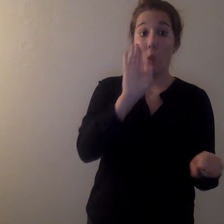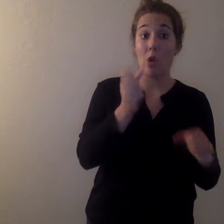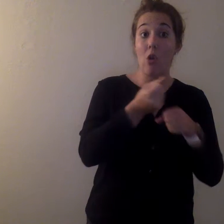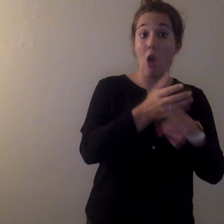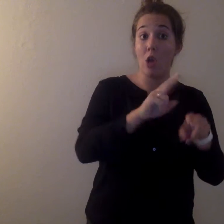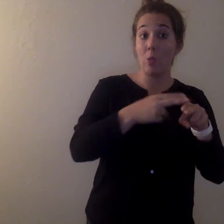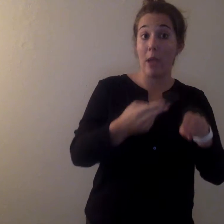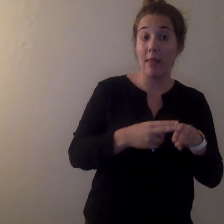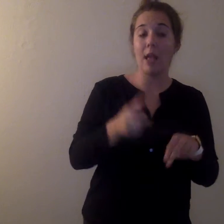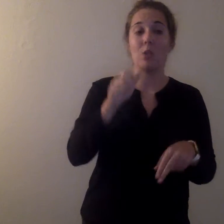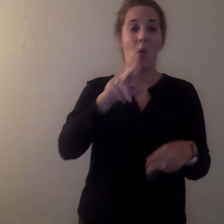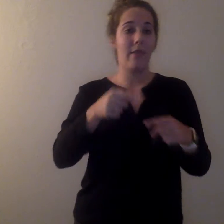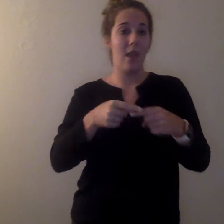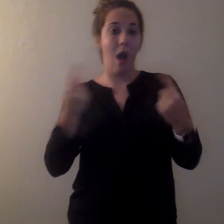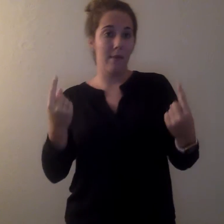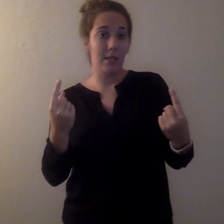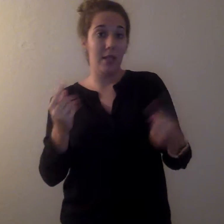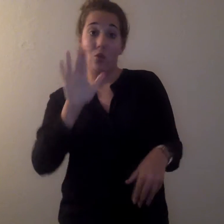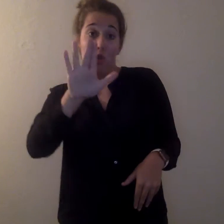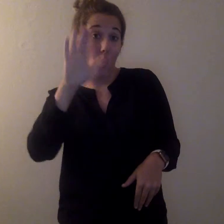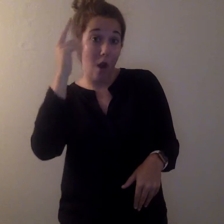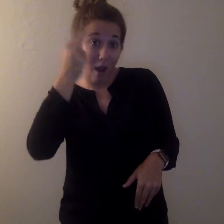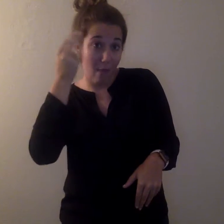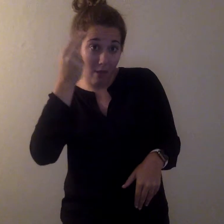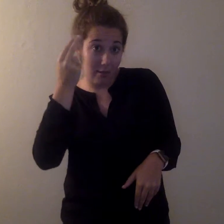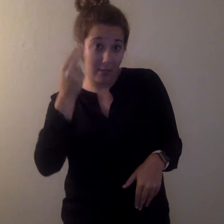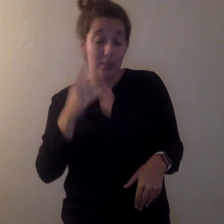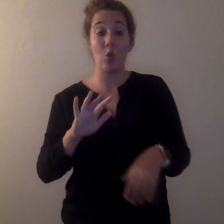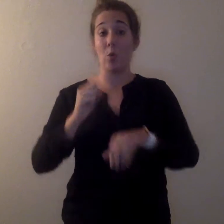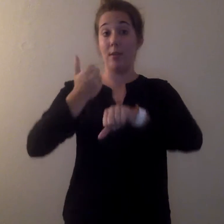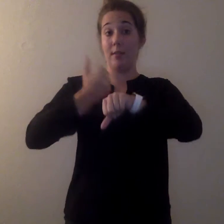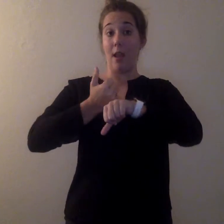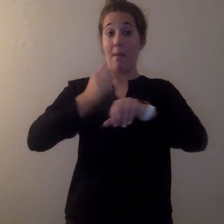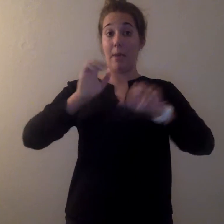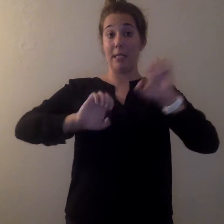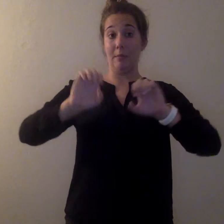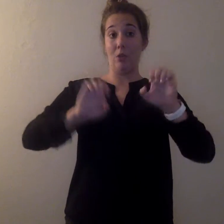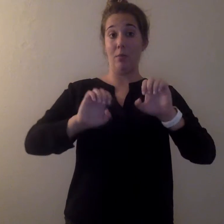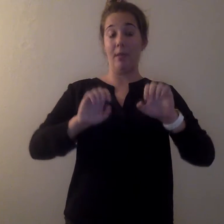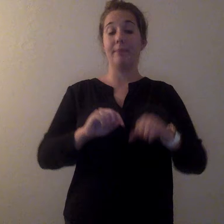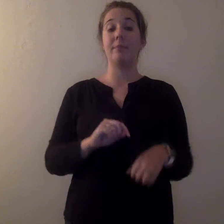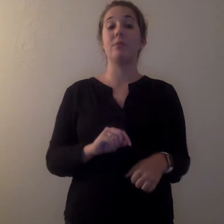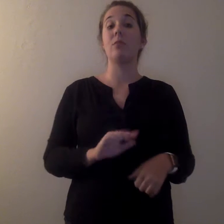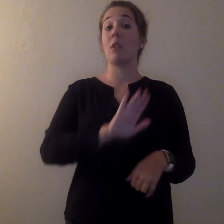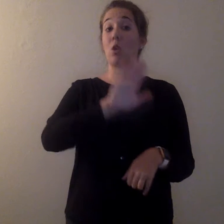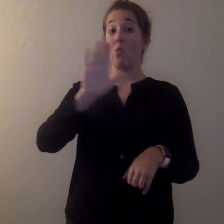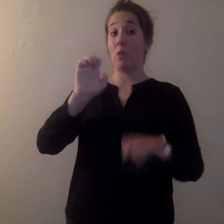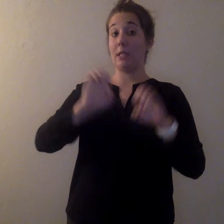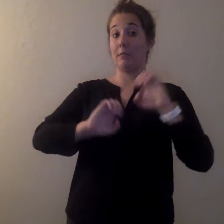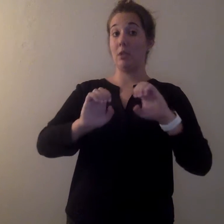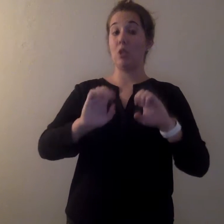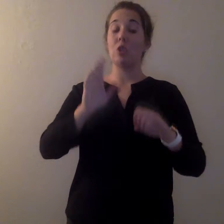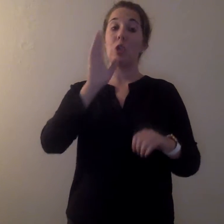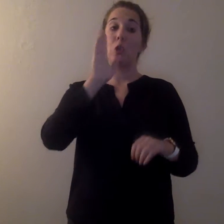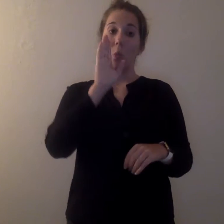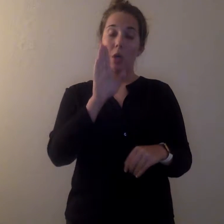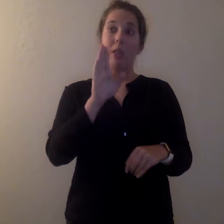your hypothesis. You set up an experiment. So in your experiment, you would ideally need to have two groups. You would